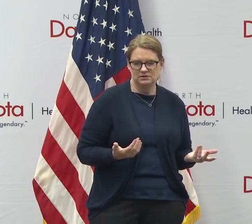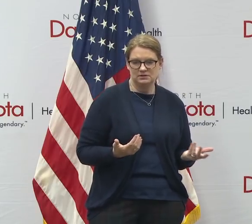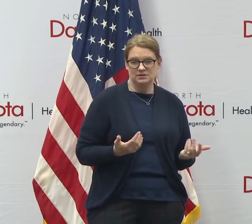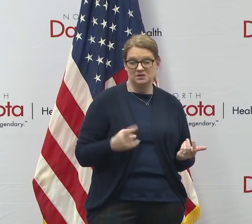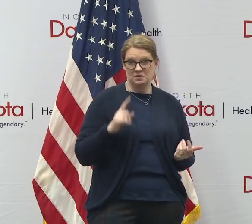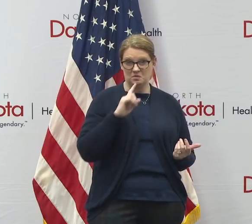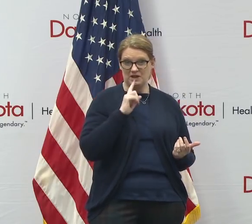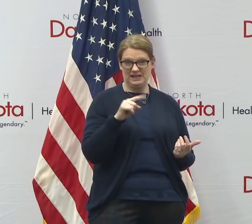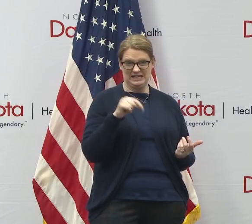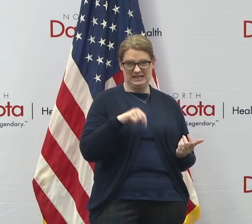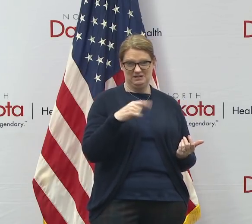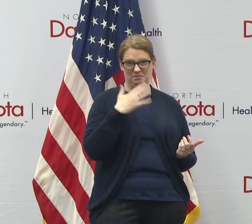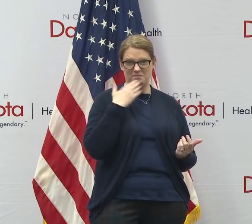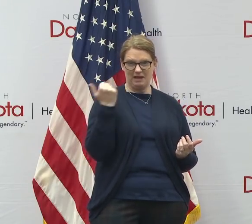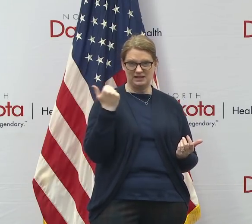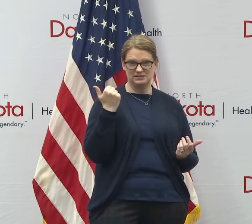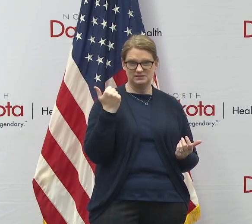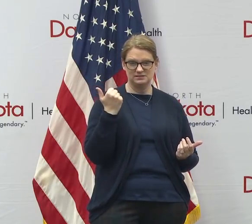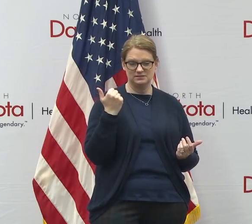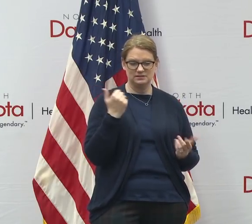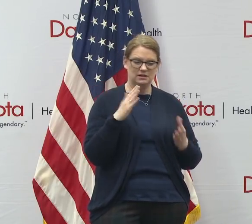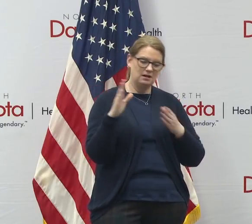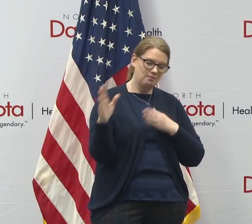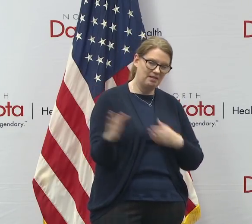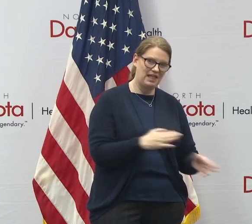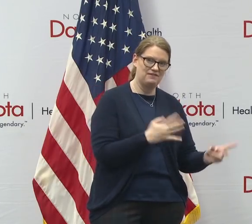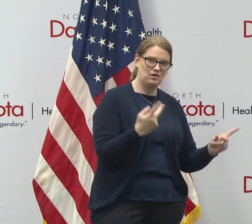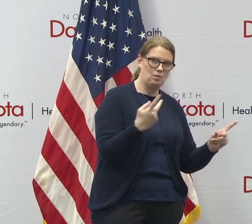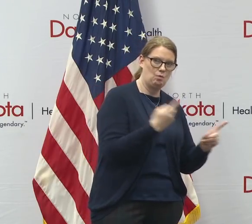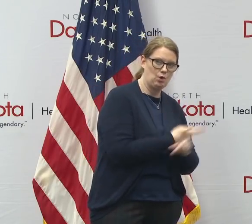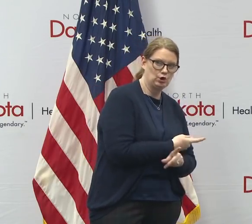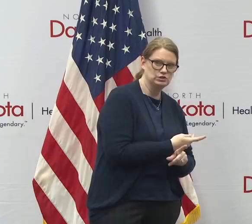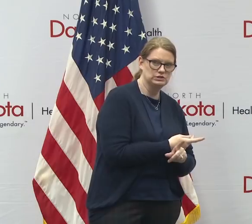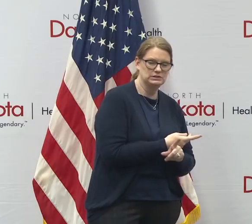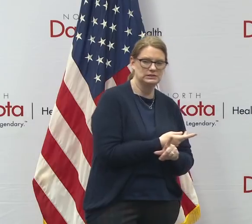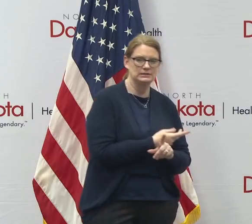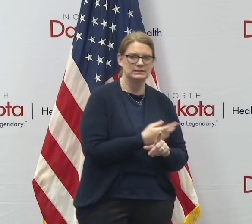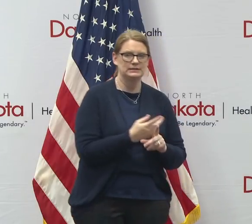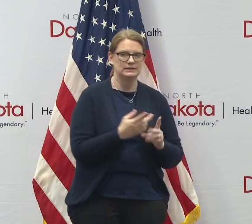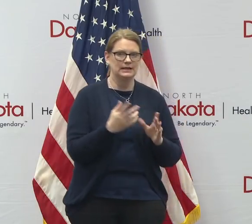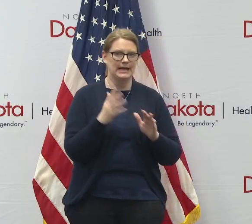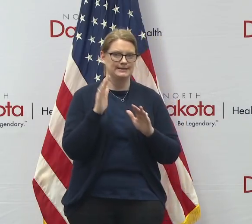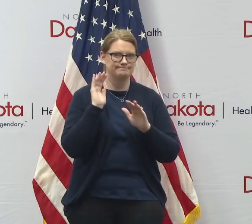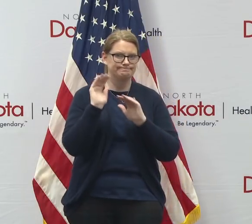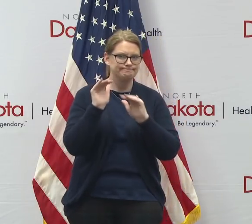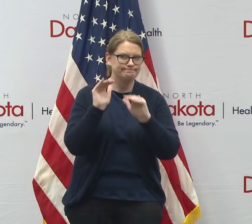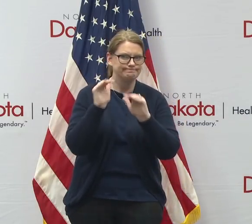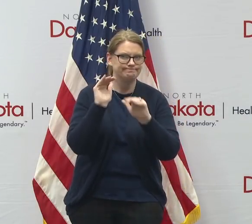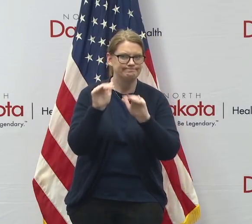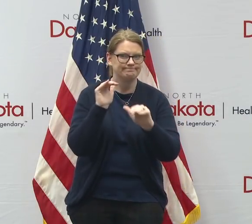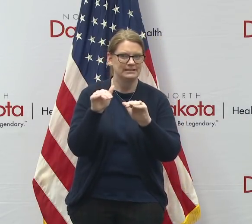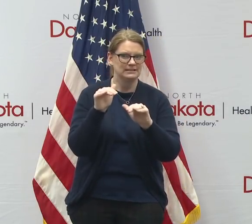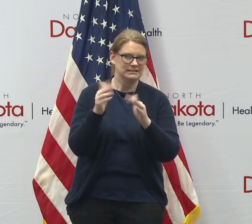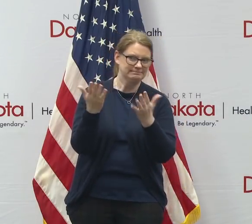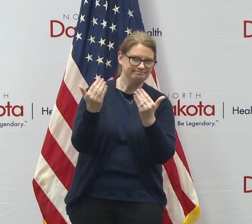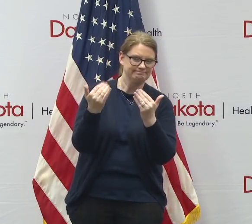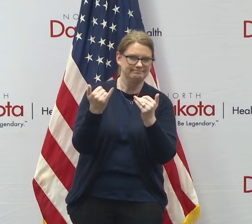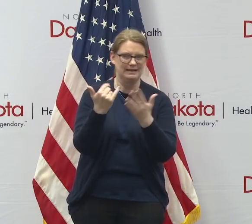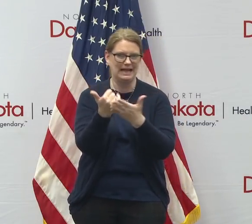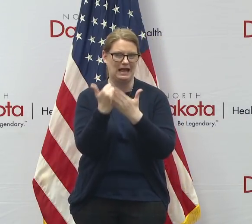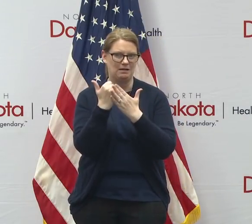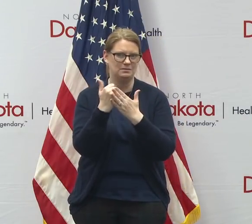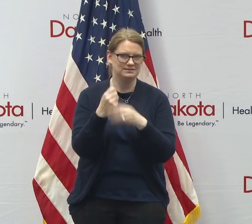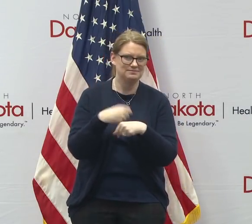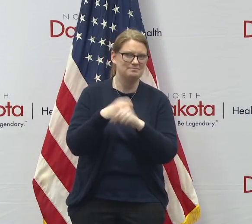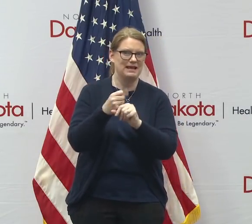is, again, as we say, plan for the worst, and keep aspiring for everybody else to help us create the